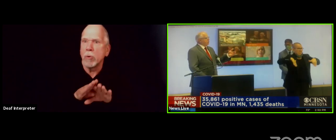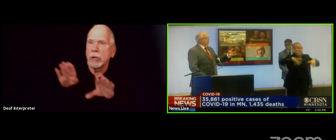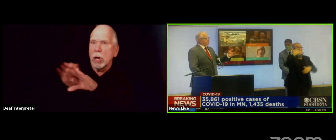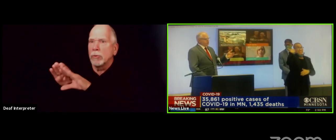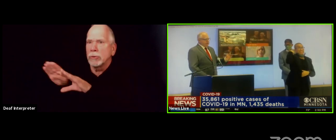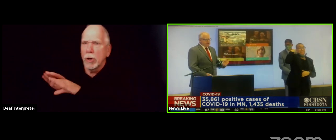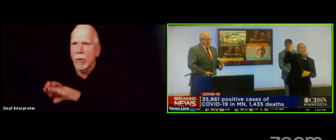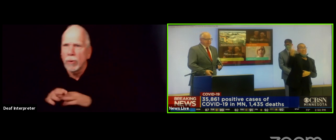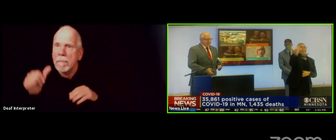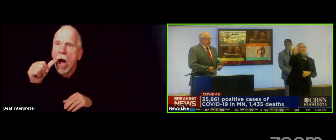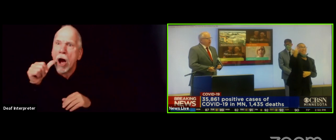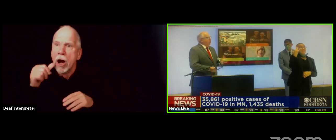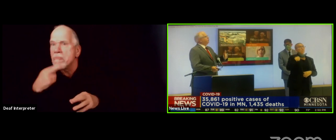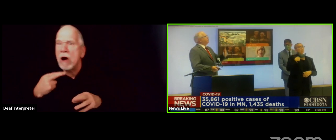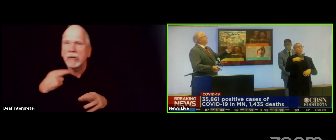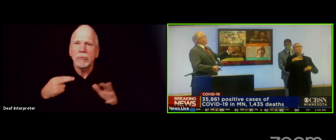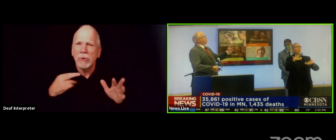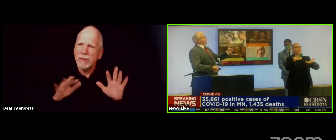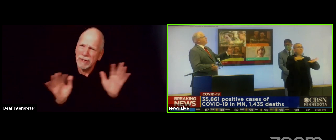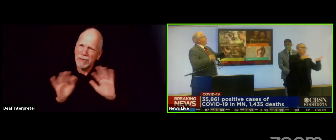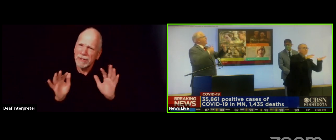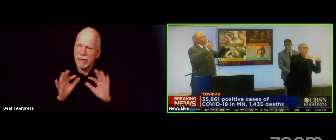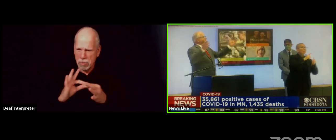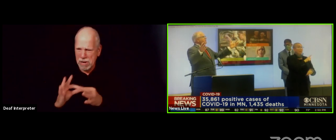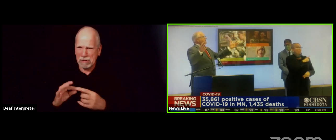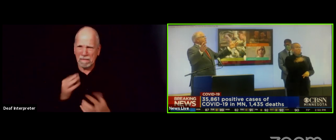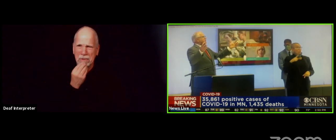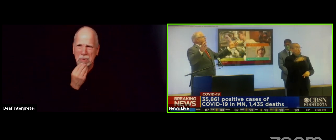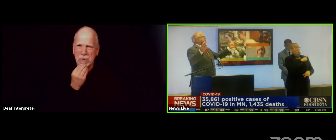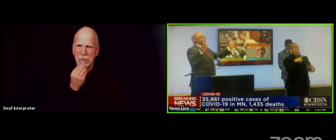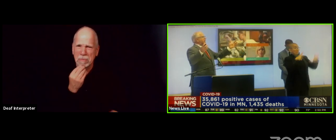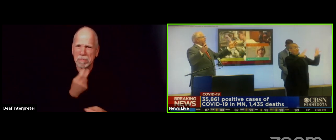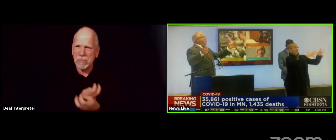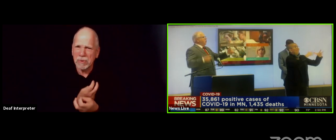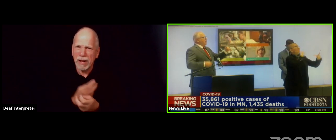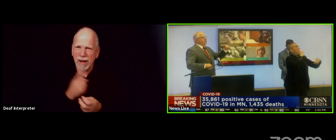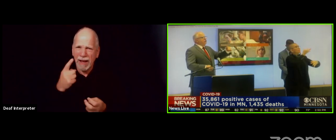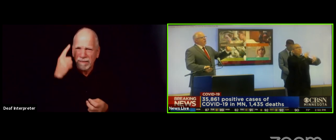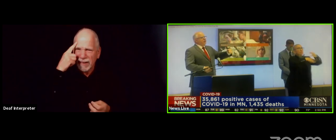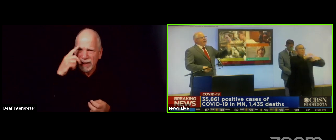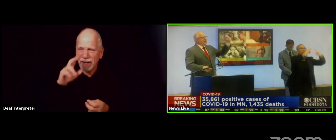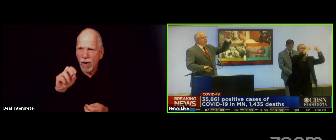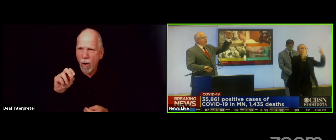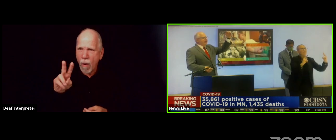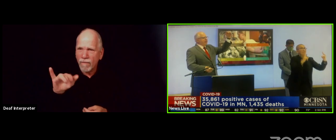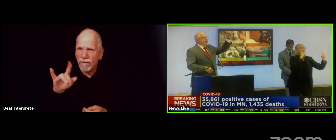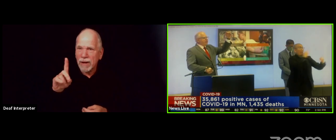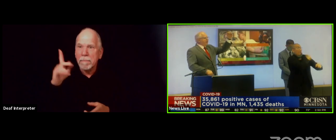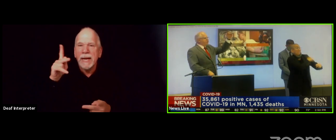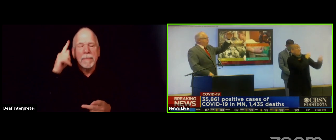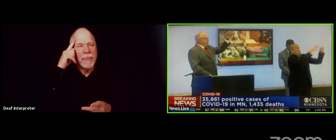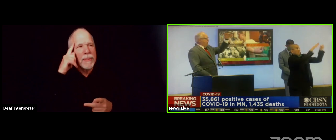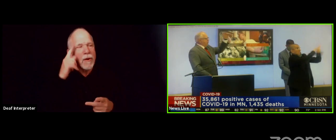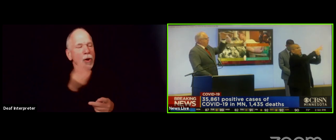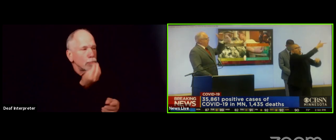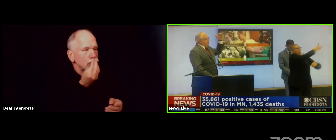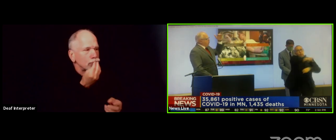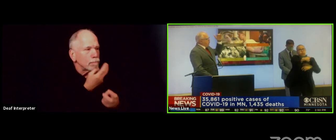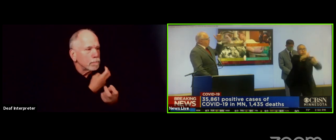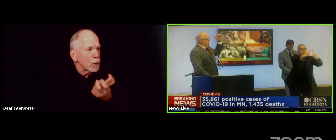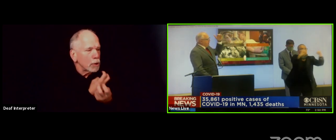with legislators on alternate care sites. When hospital capacity reaches at max, we knew that we had to build up for the potential to